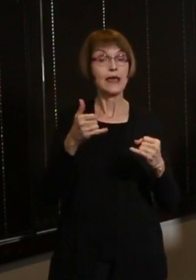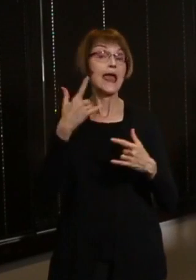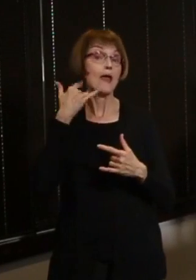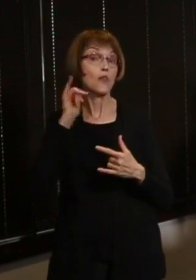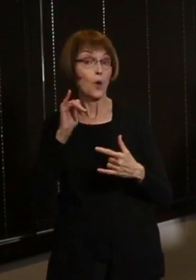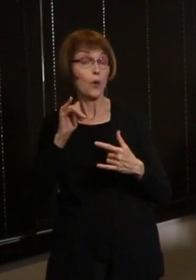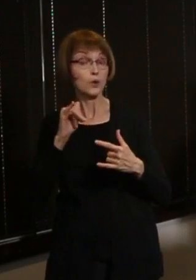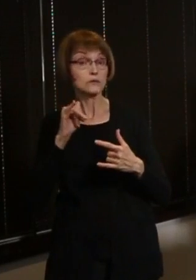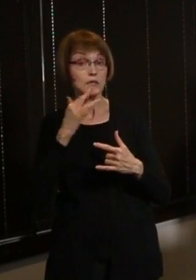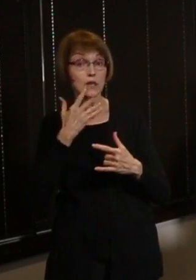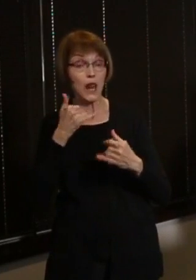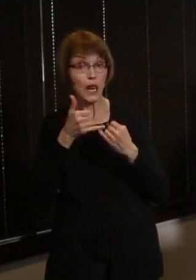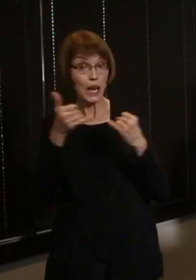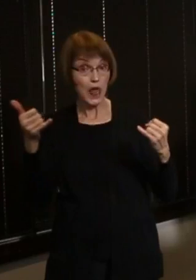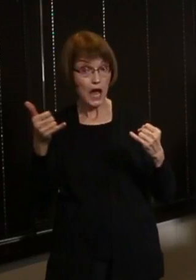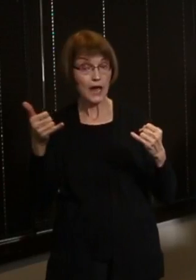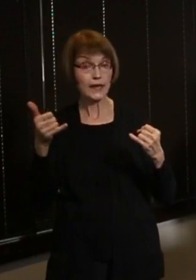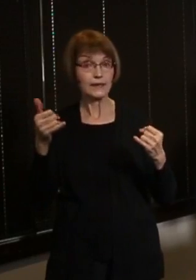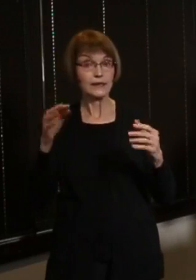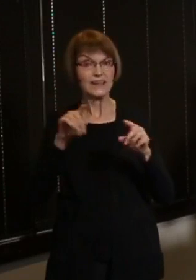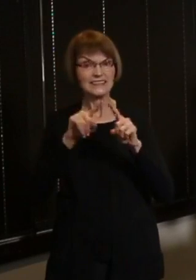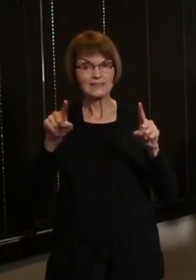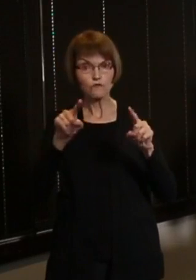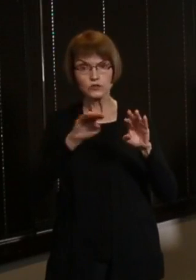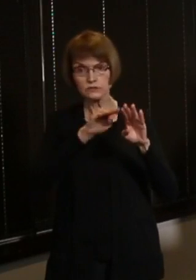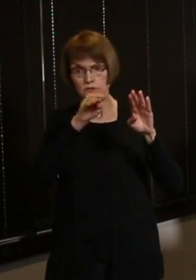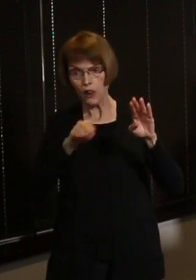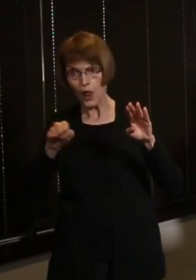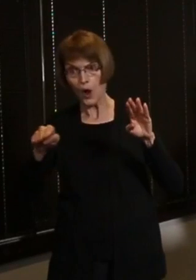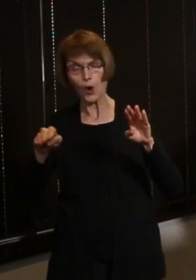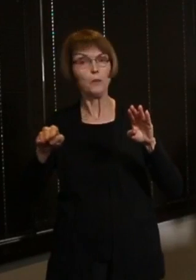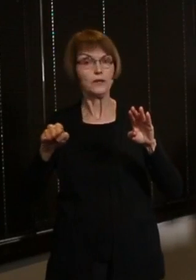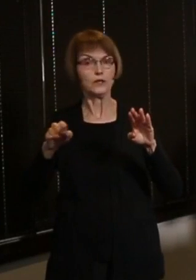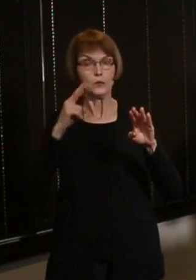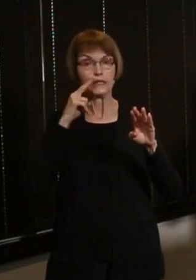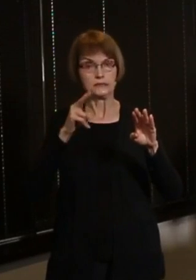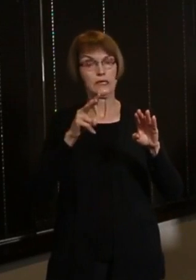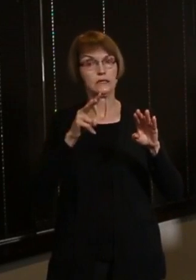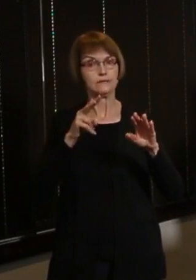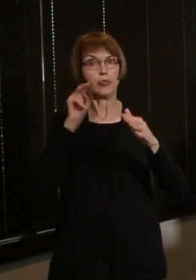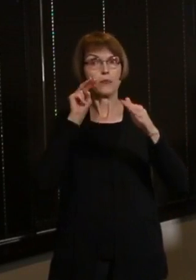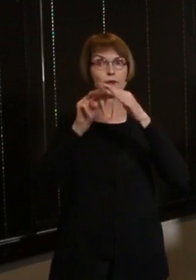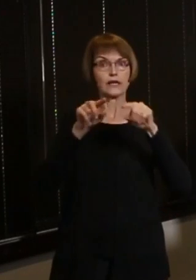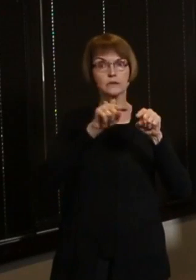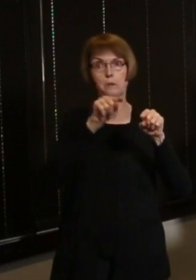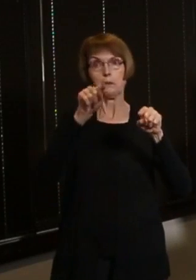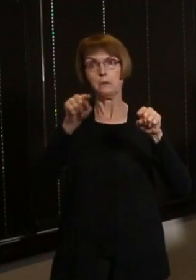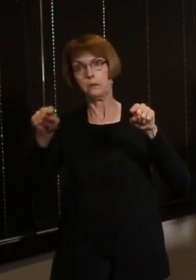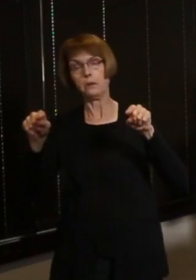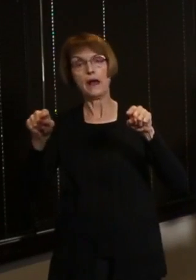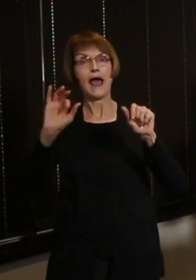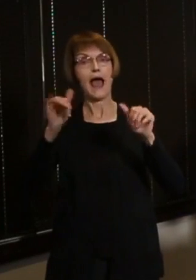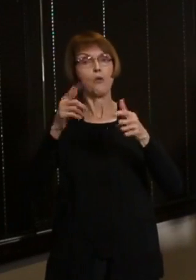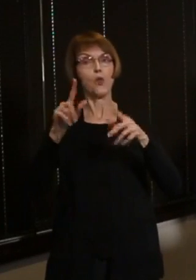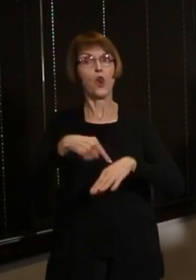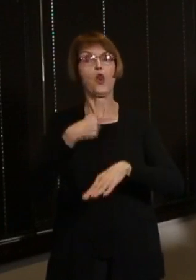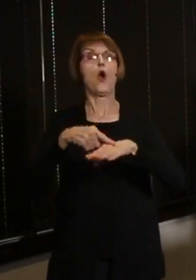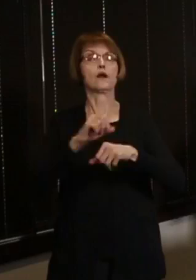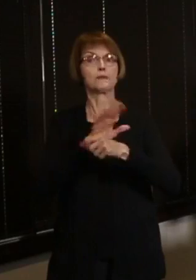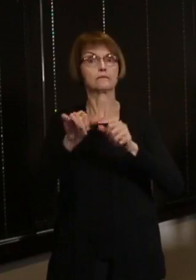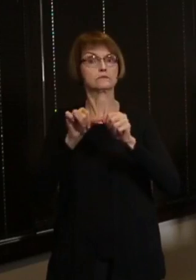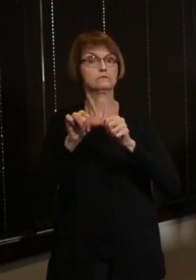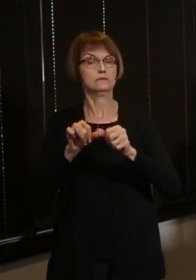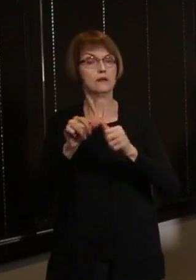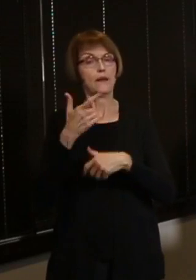colored line, and the difference in the slope and how much further out now we predict that the pandemic is going to occur